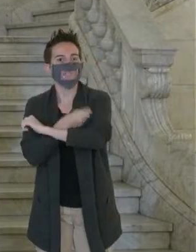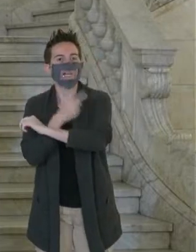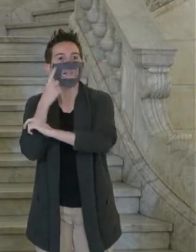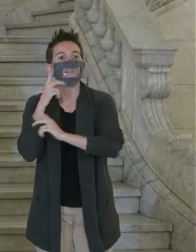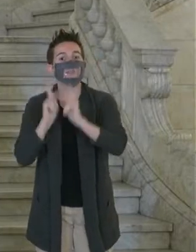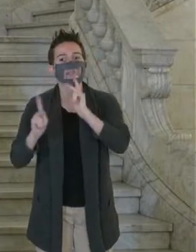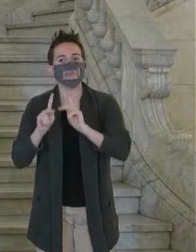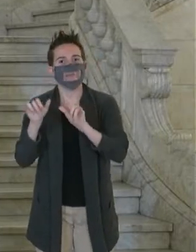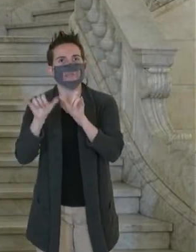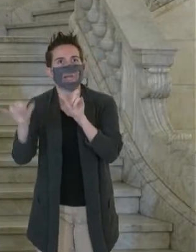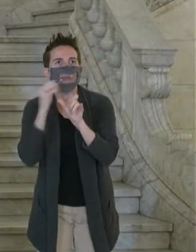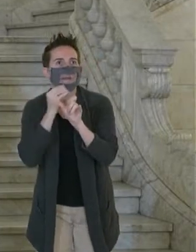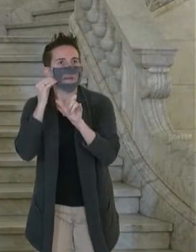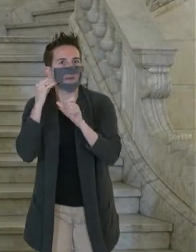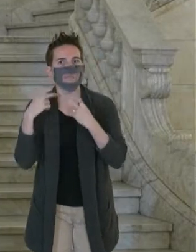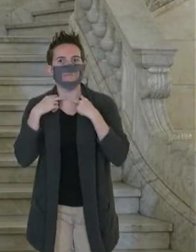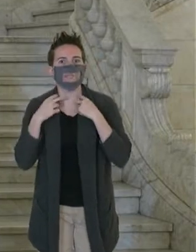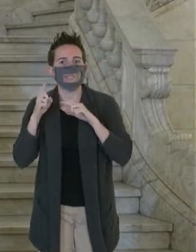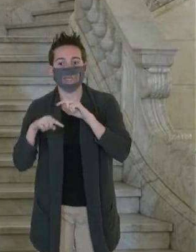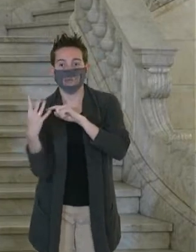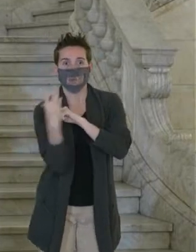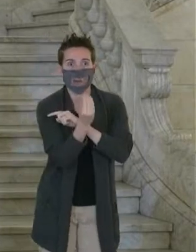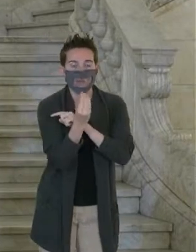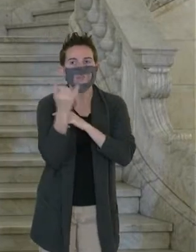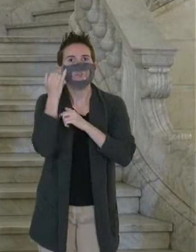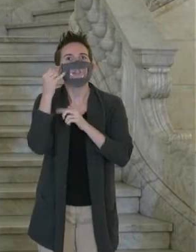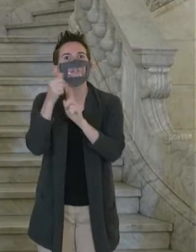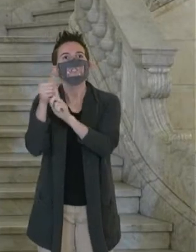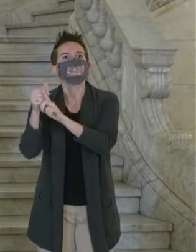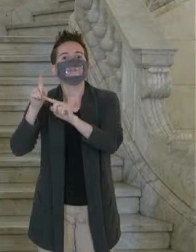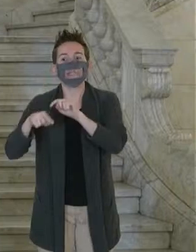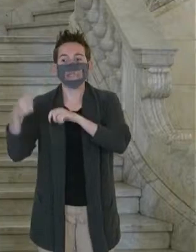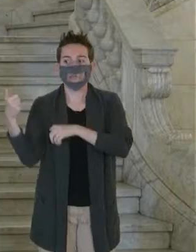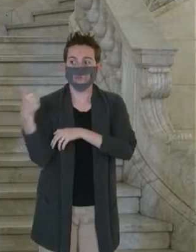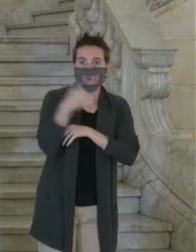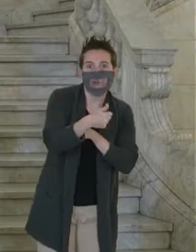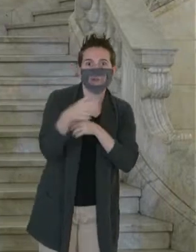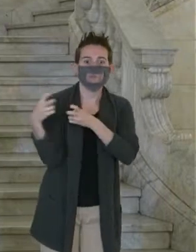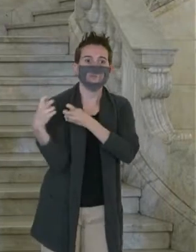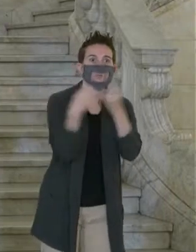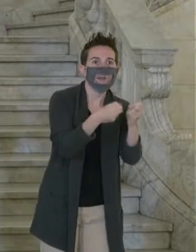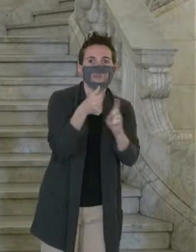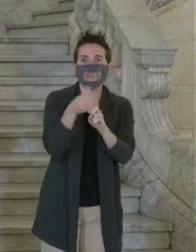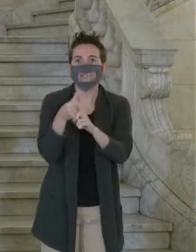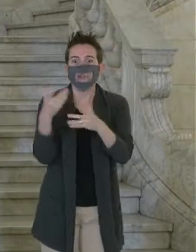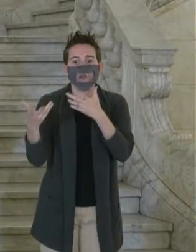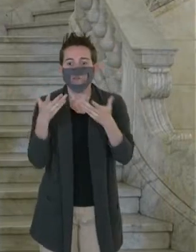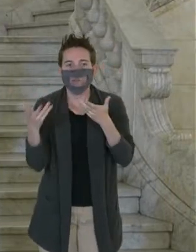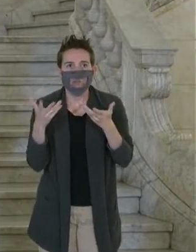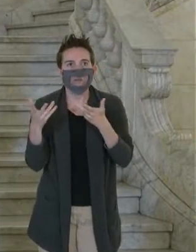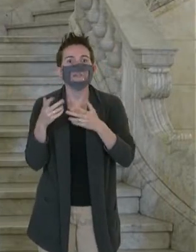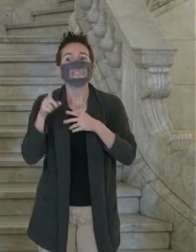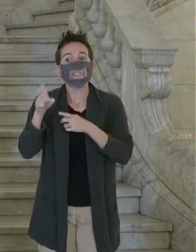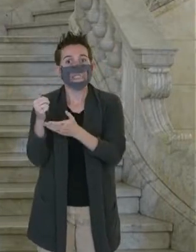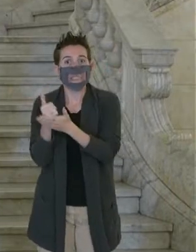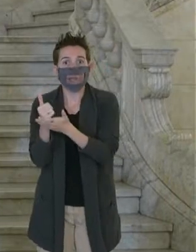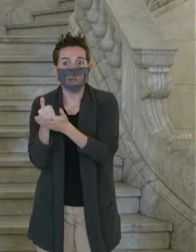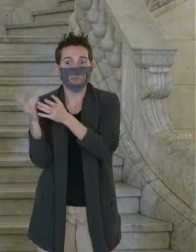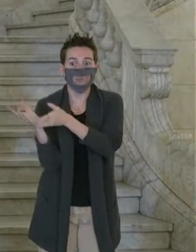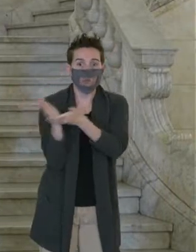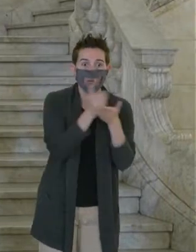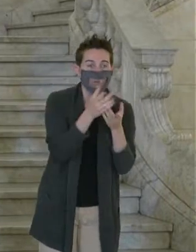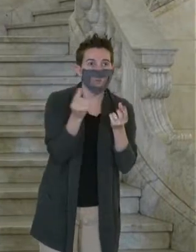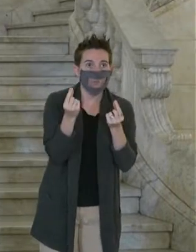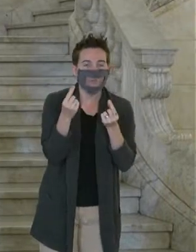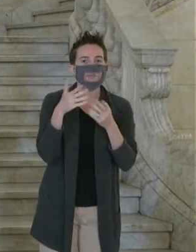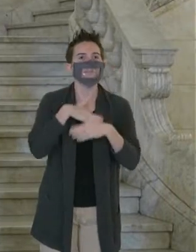to homebound people. So if you're unable to travel to the Dome without assistance, and if you need this help, please